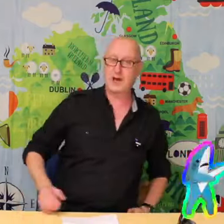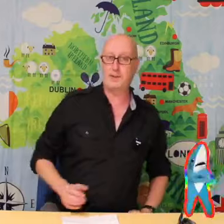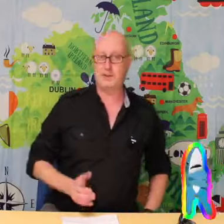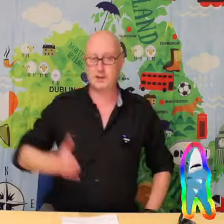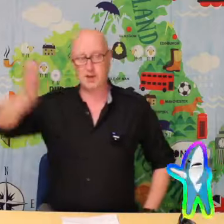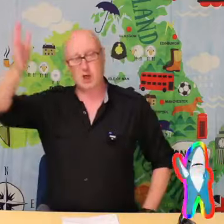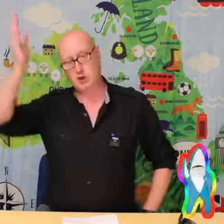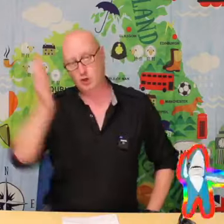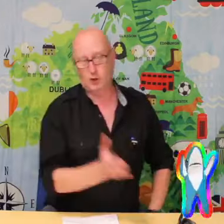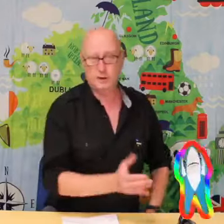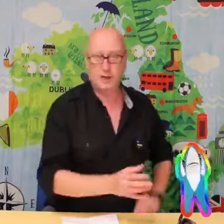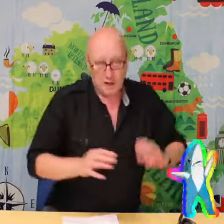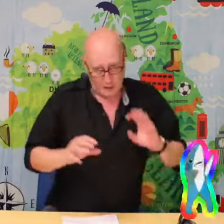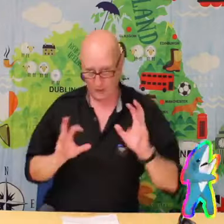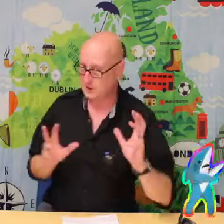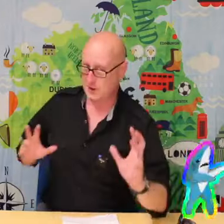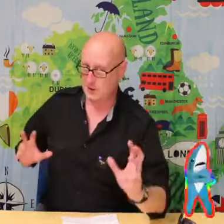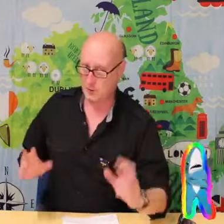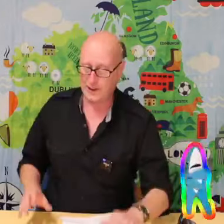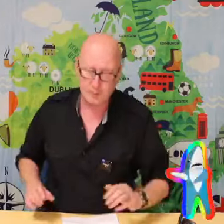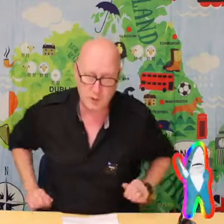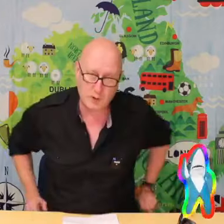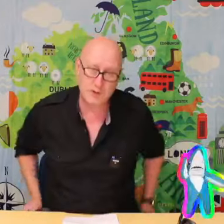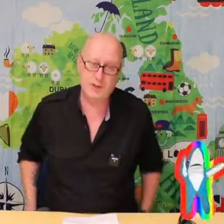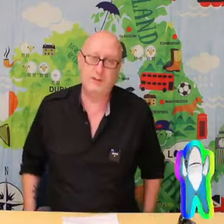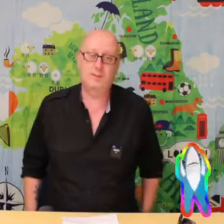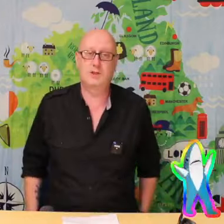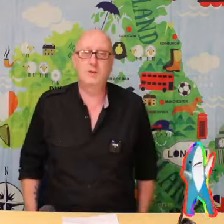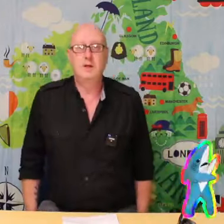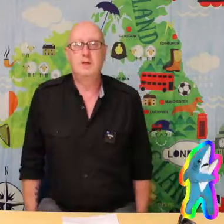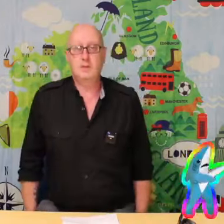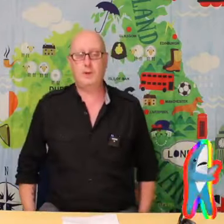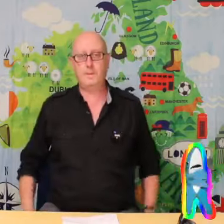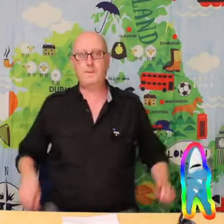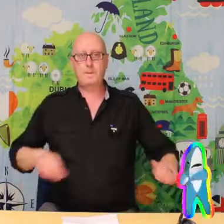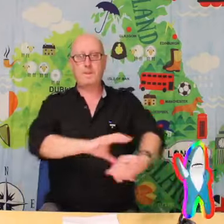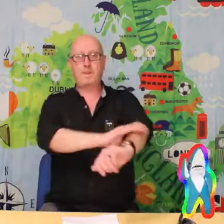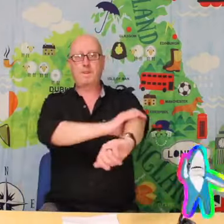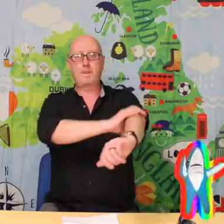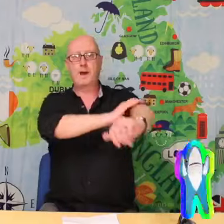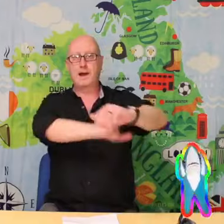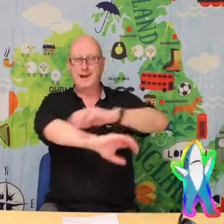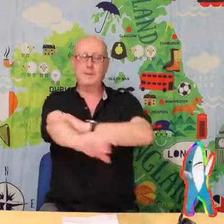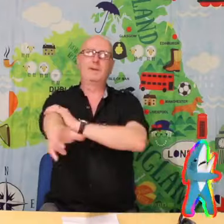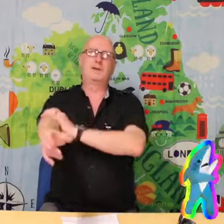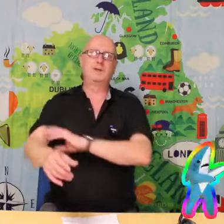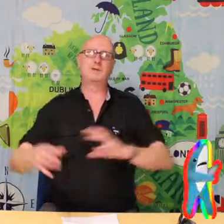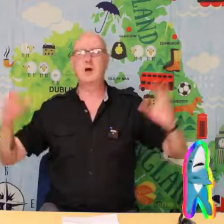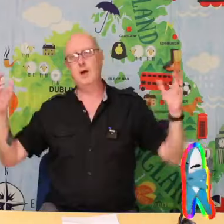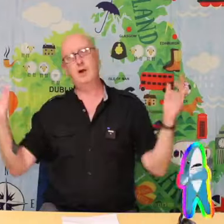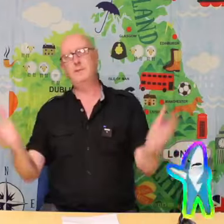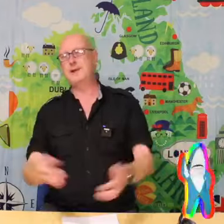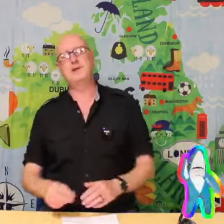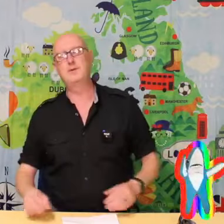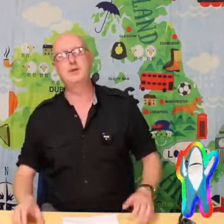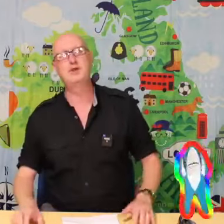Habitat stroke, 30 years wild, which we're continuing to do. And we might have a little bit of building news. All mixed in with the